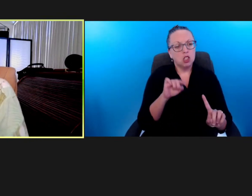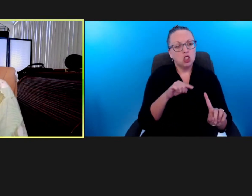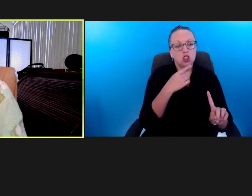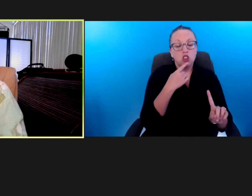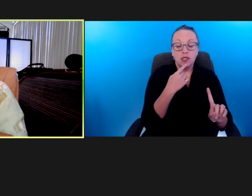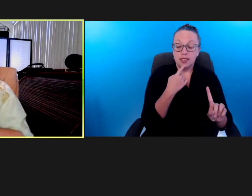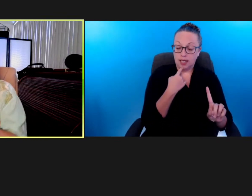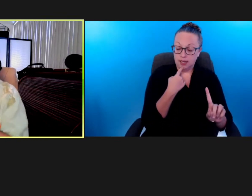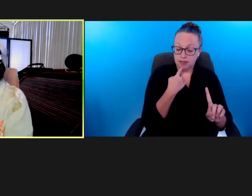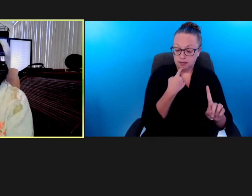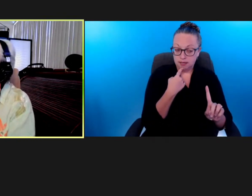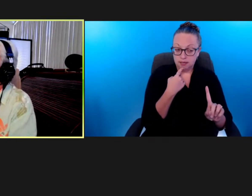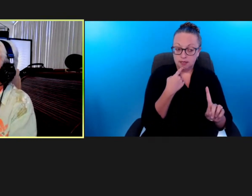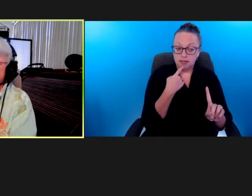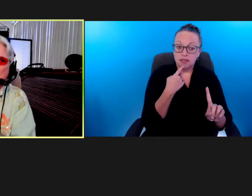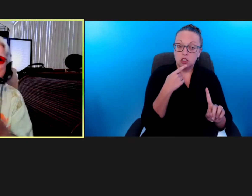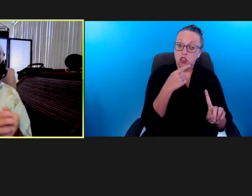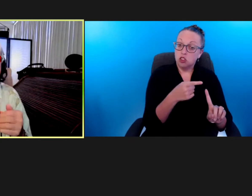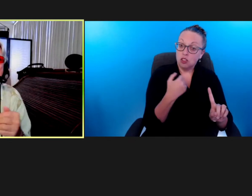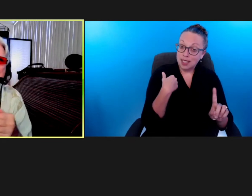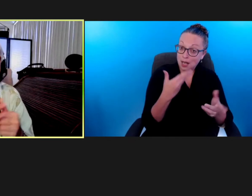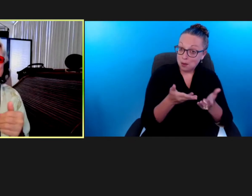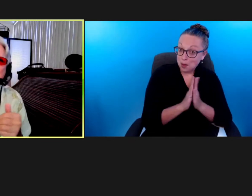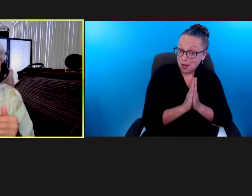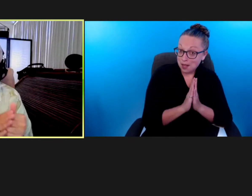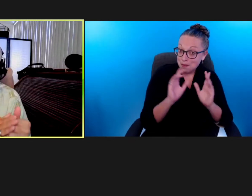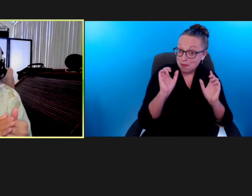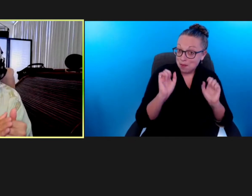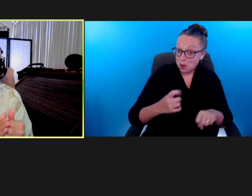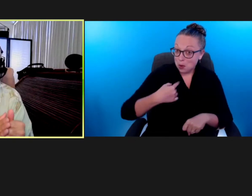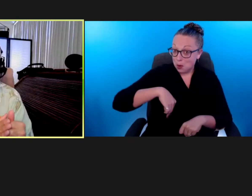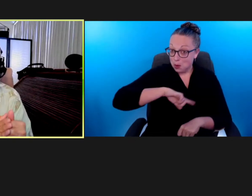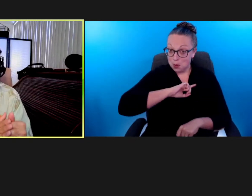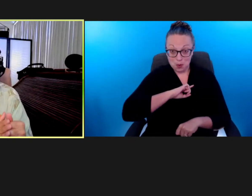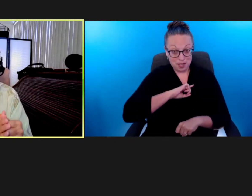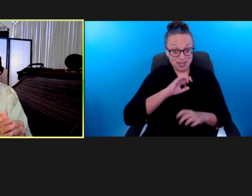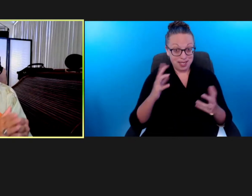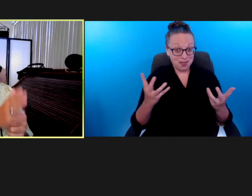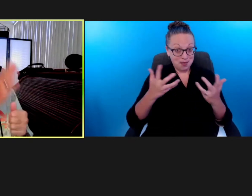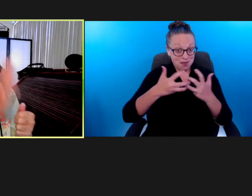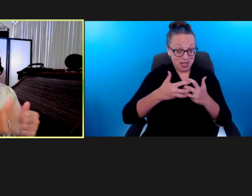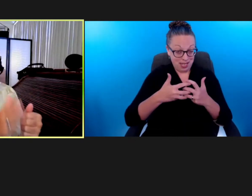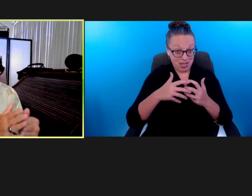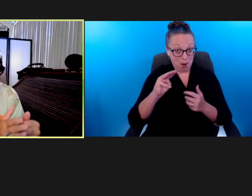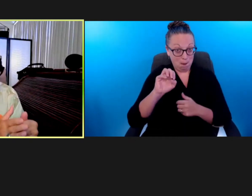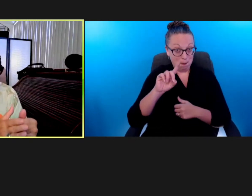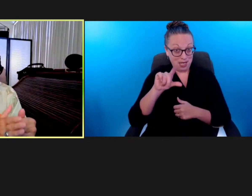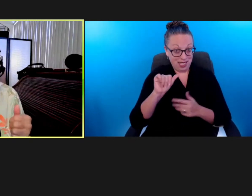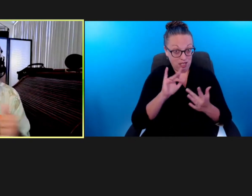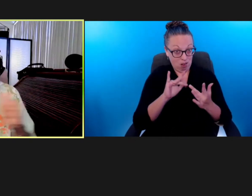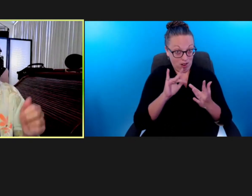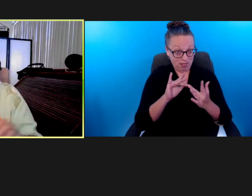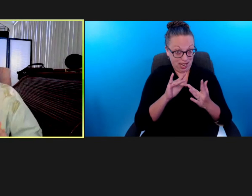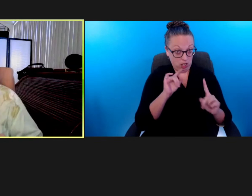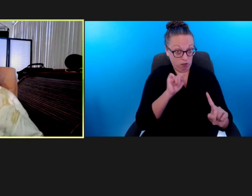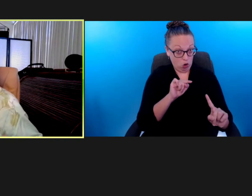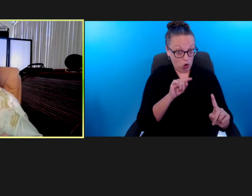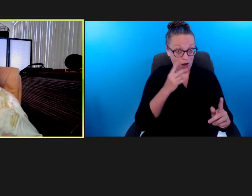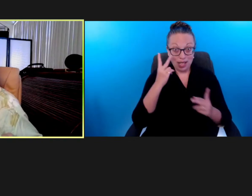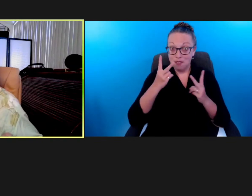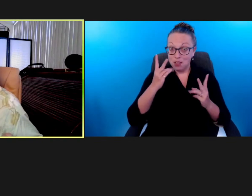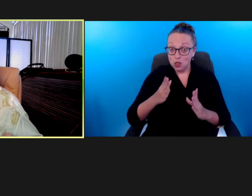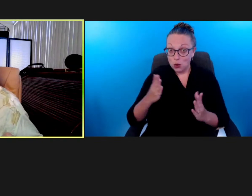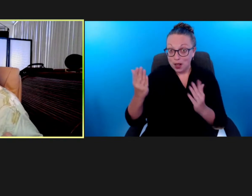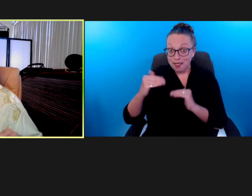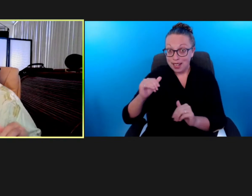she had a request, could we fit a media contact of hers in as a guest in the next